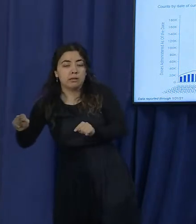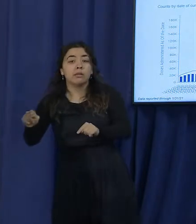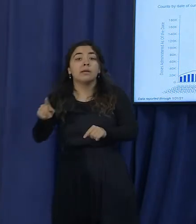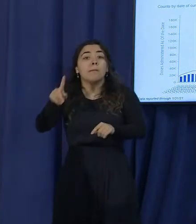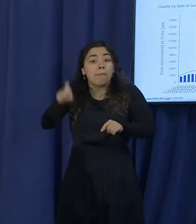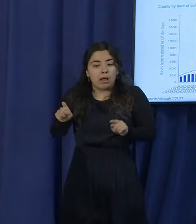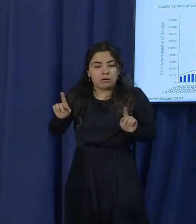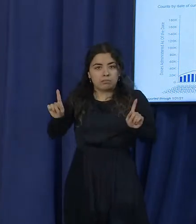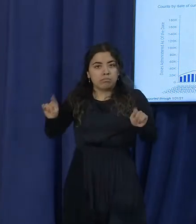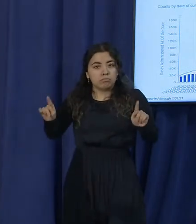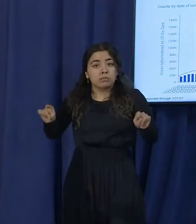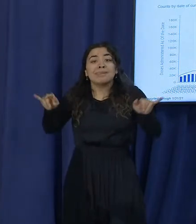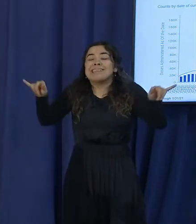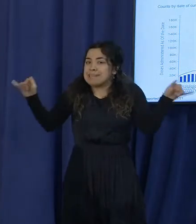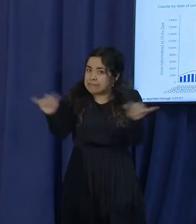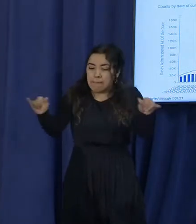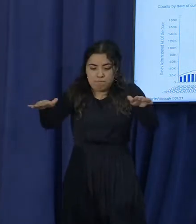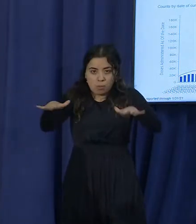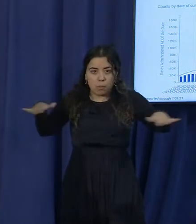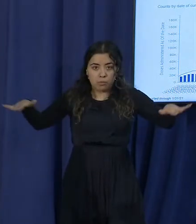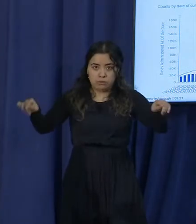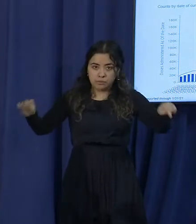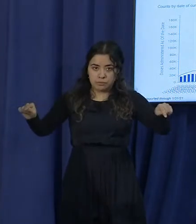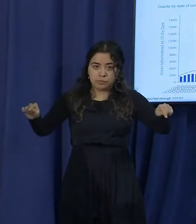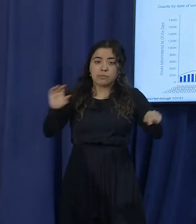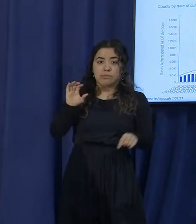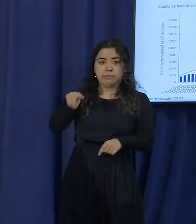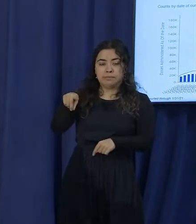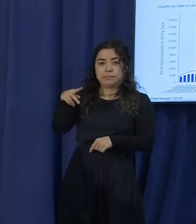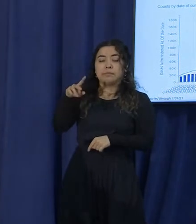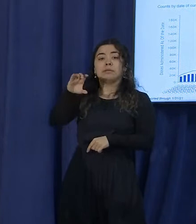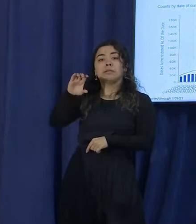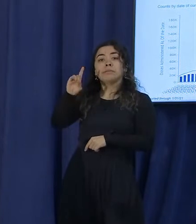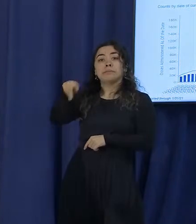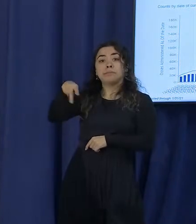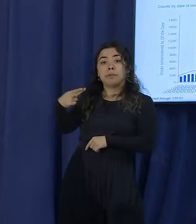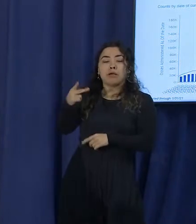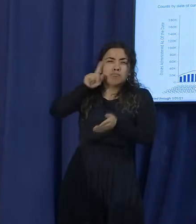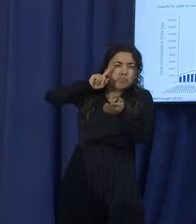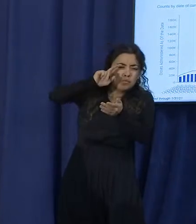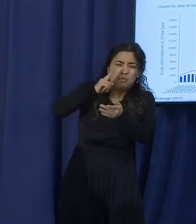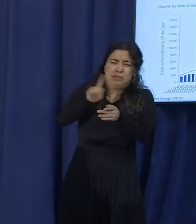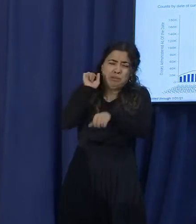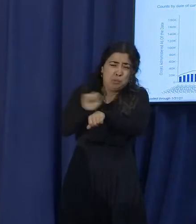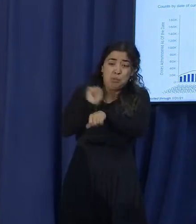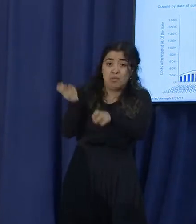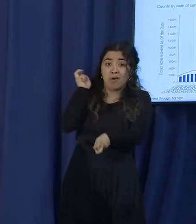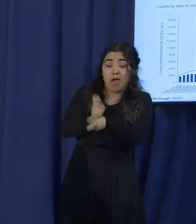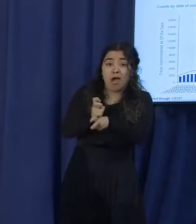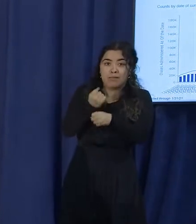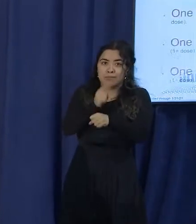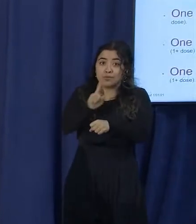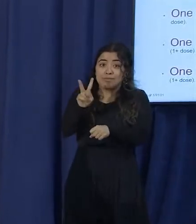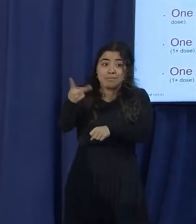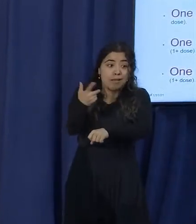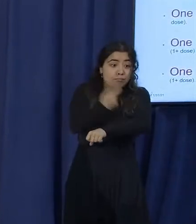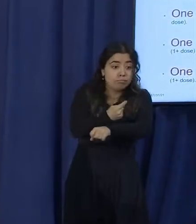first dose. And CDPH has been working hard behind the scenes to make sure that that second dose availability is